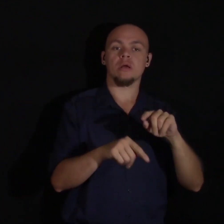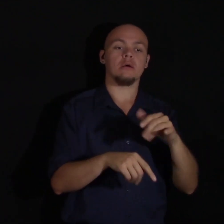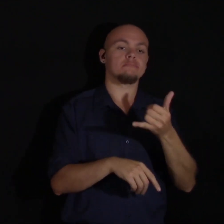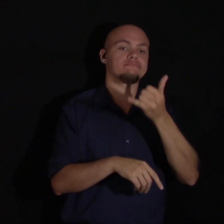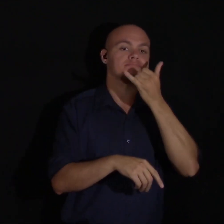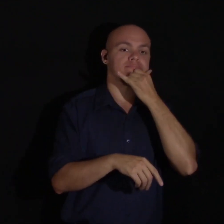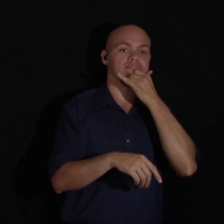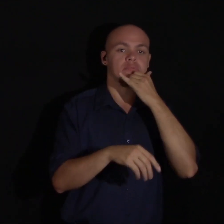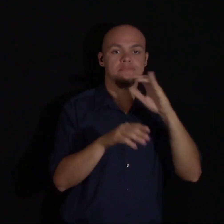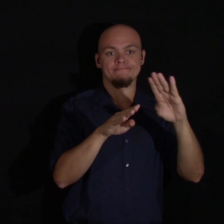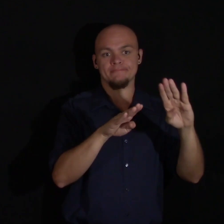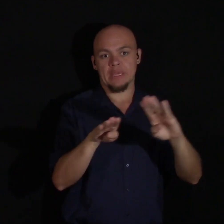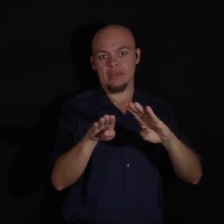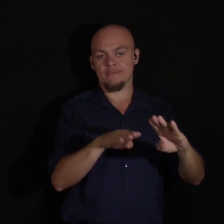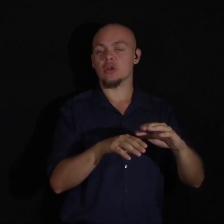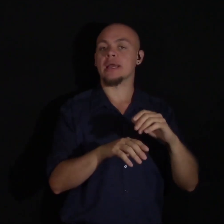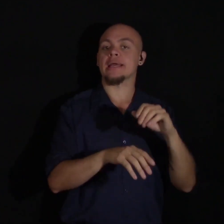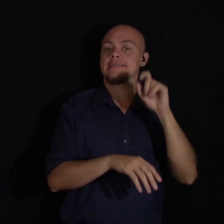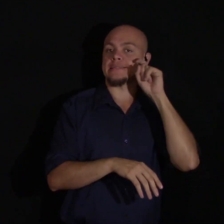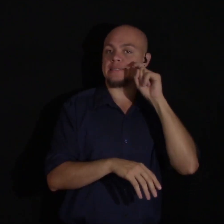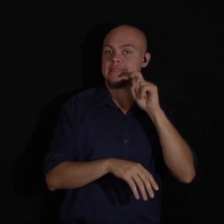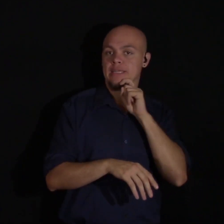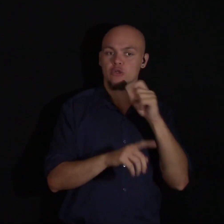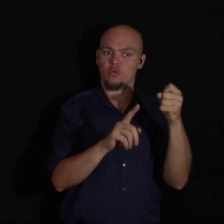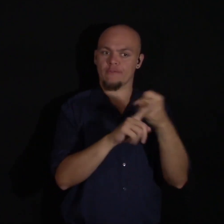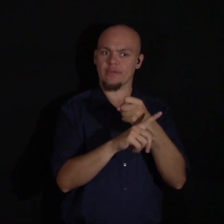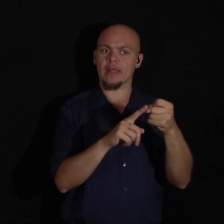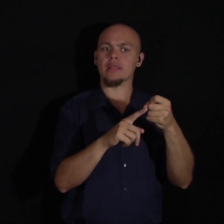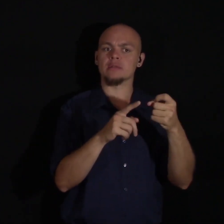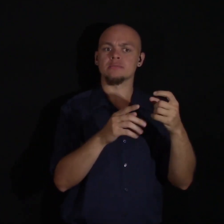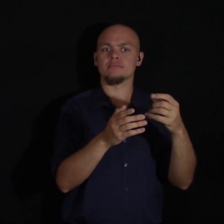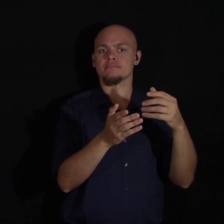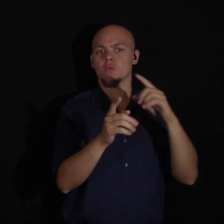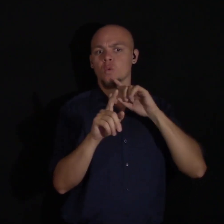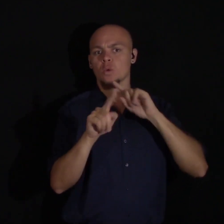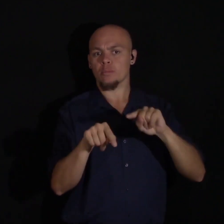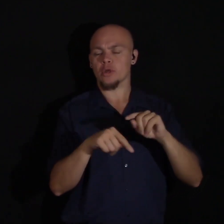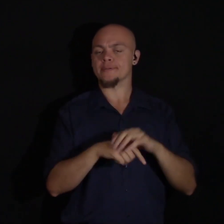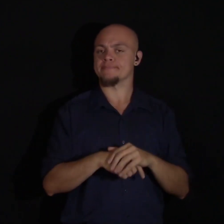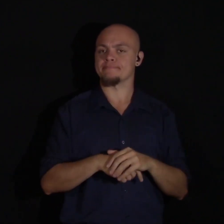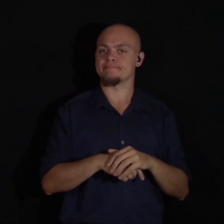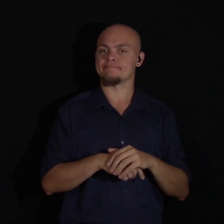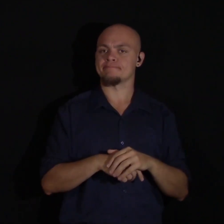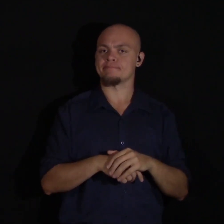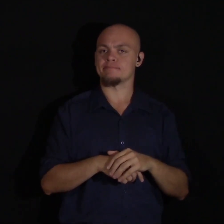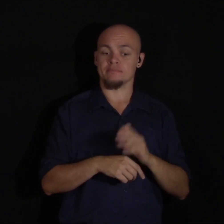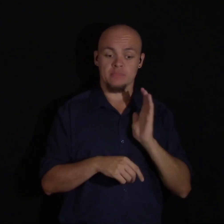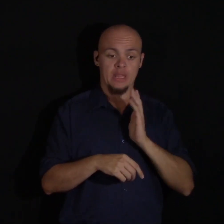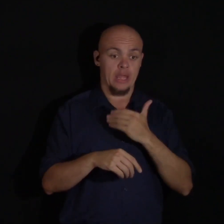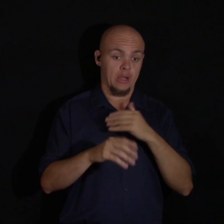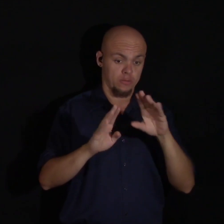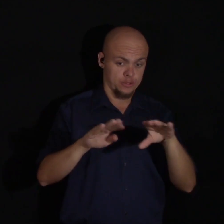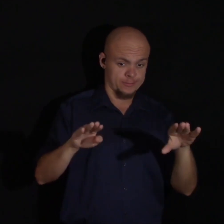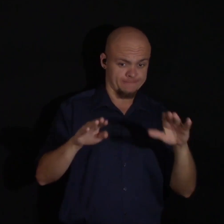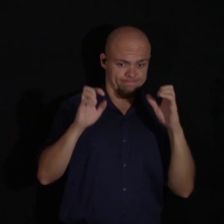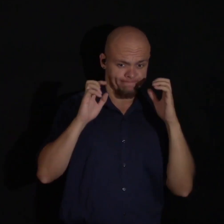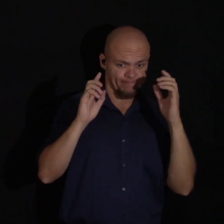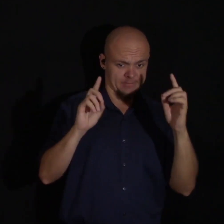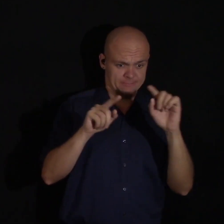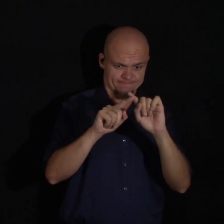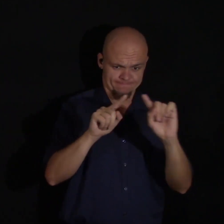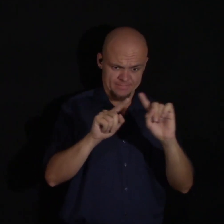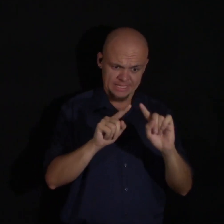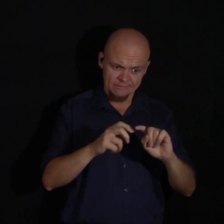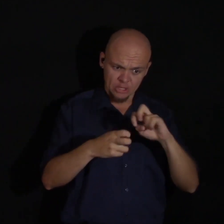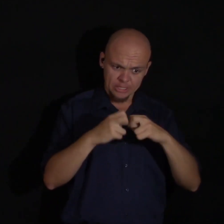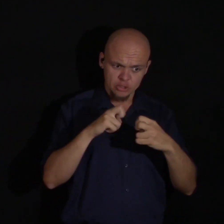misconduct and sexual violence. That led me to see, were our children being educated on these